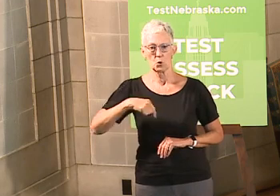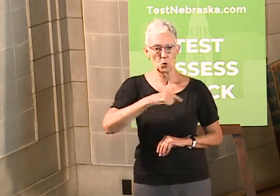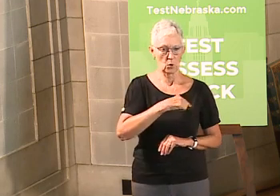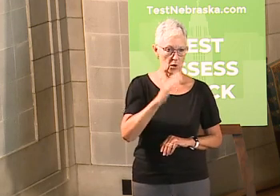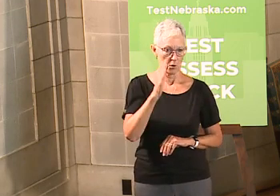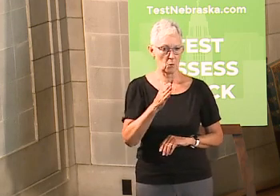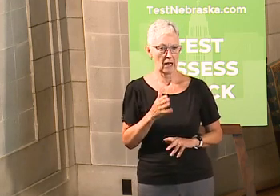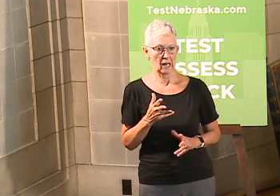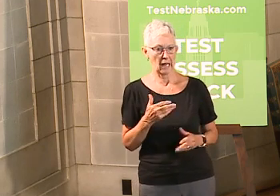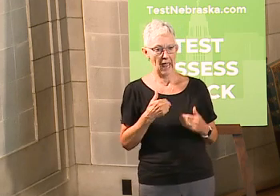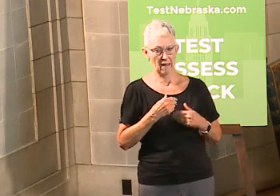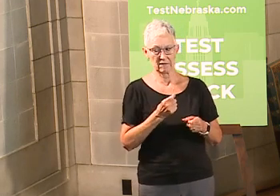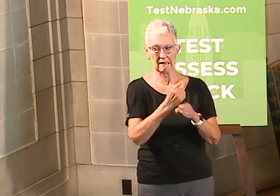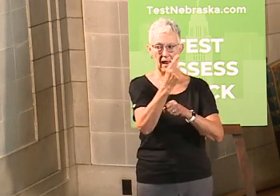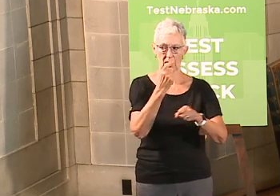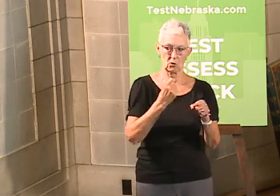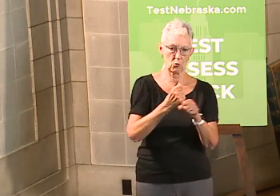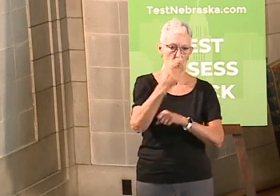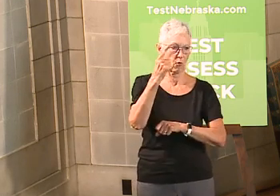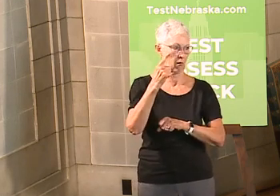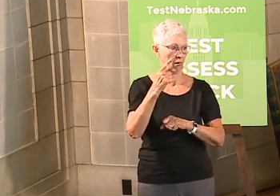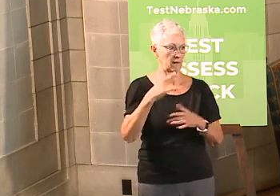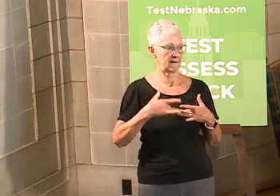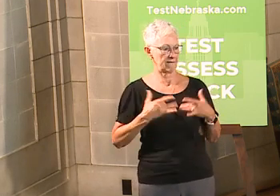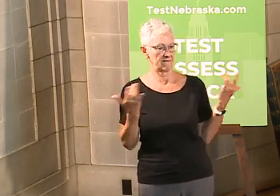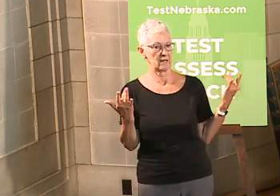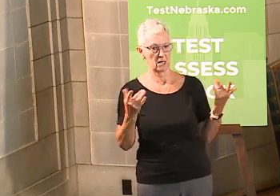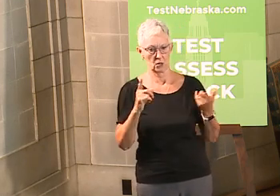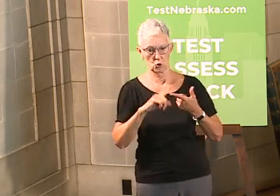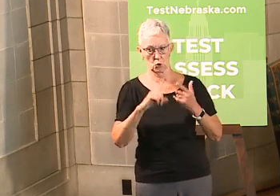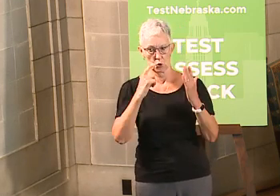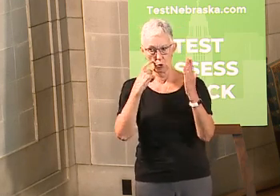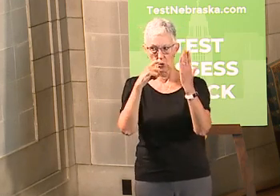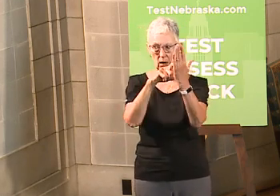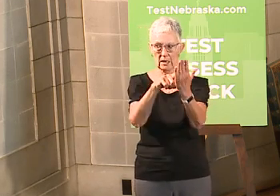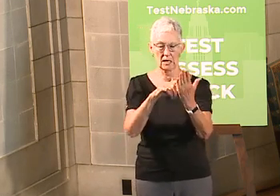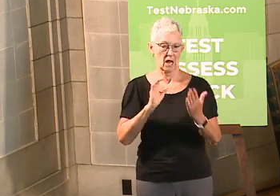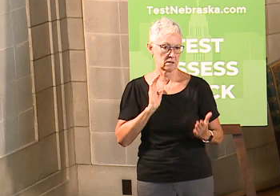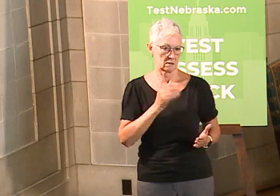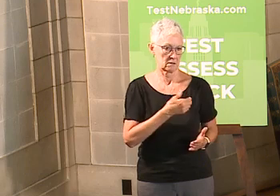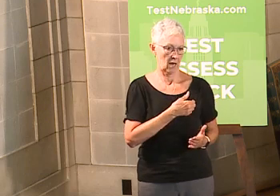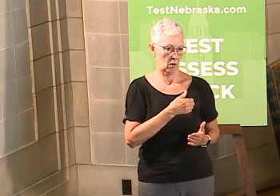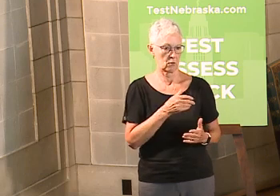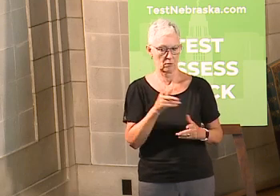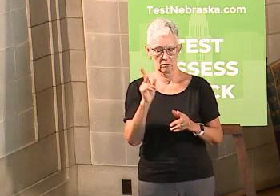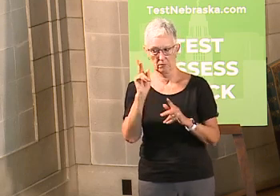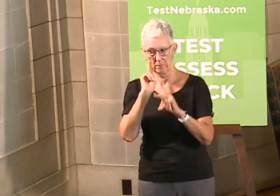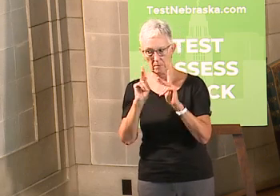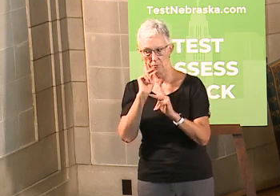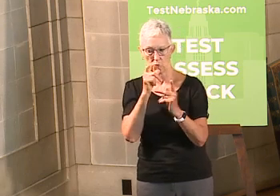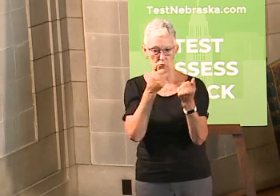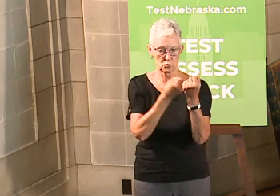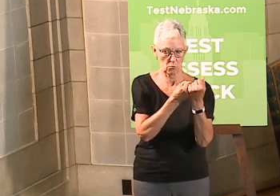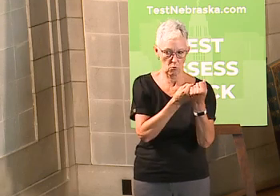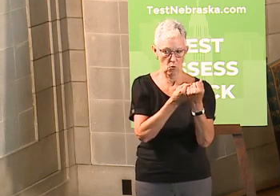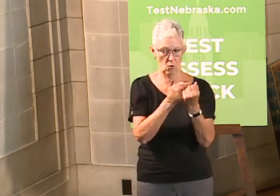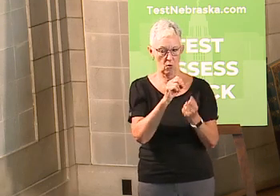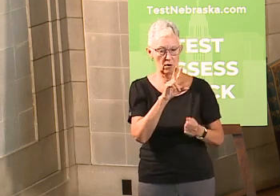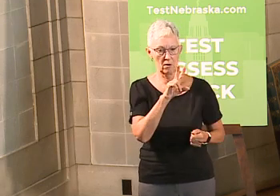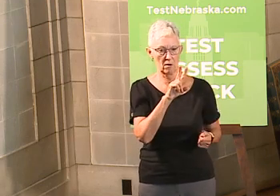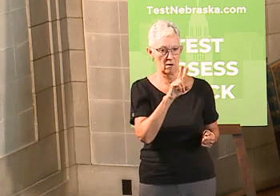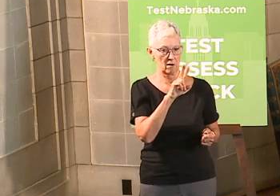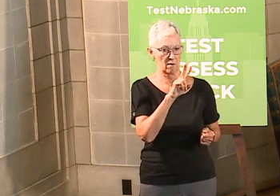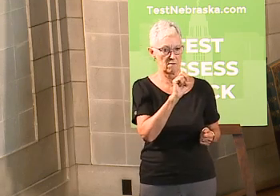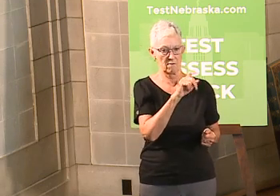may look like, but with our national health emergency continuing, but we want to make sure that it's something